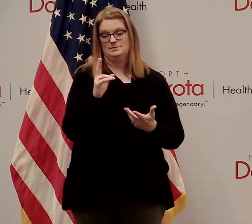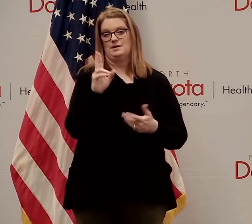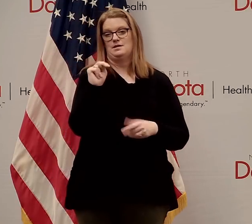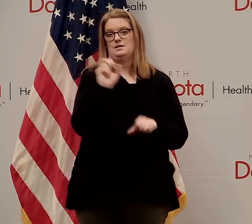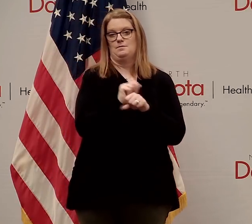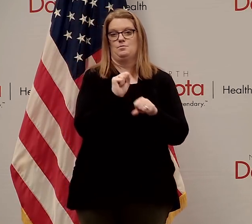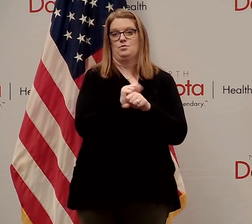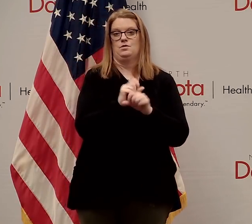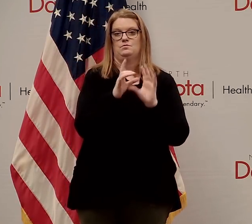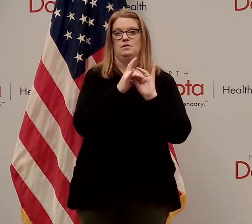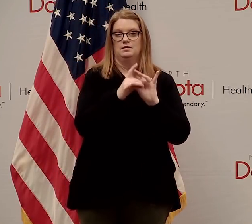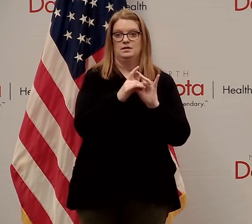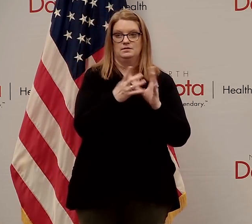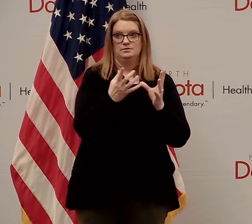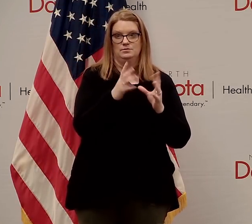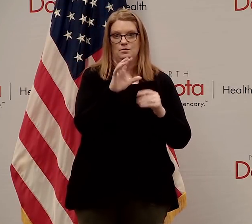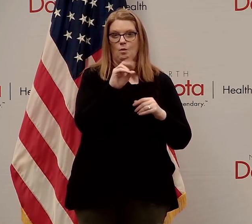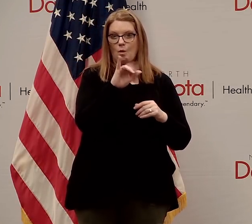that's a COVID-related expense.